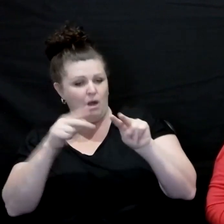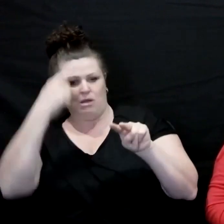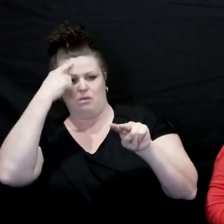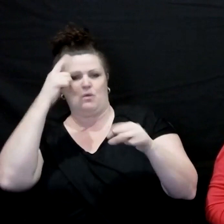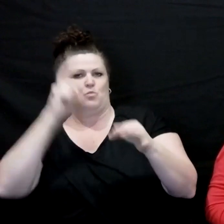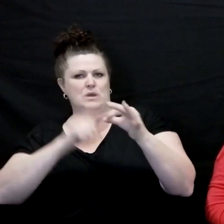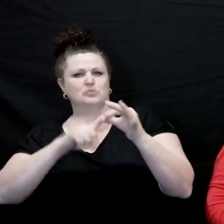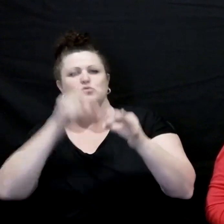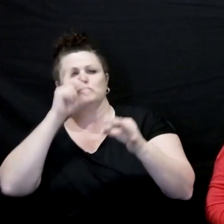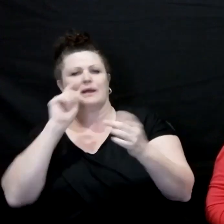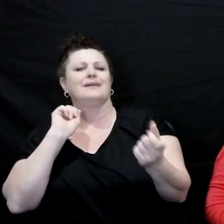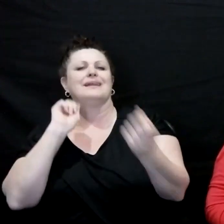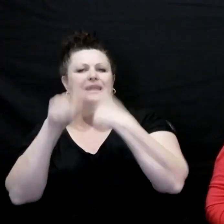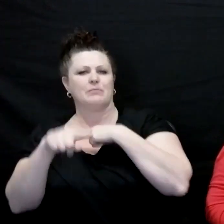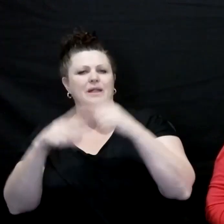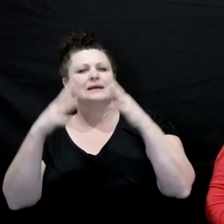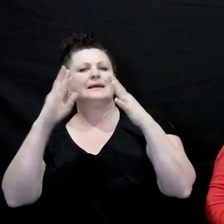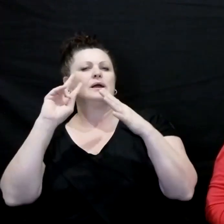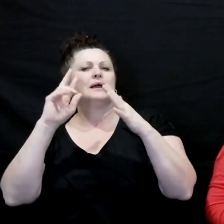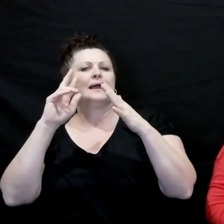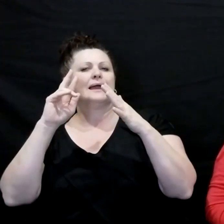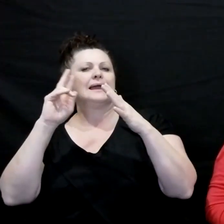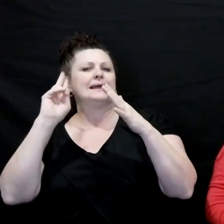always email us at